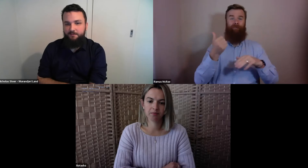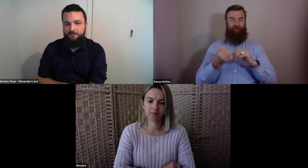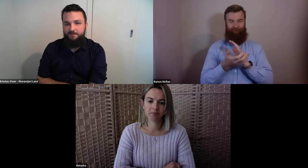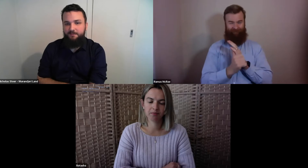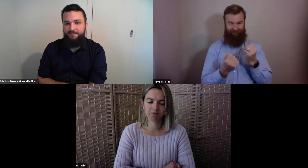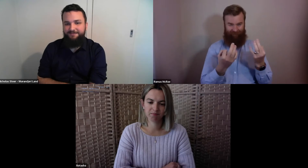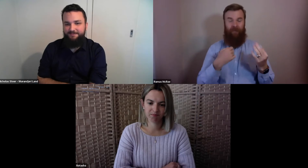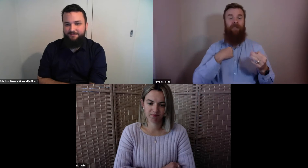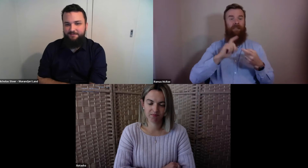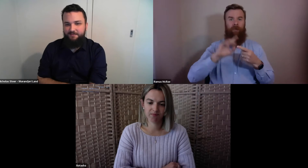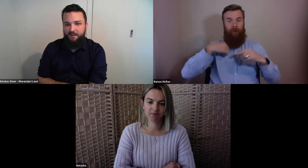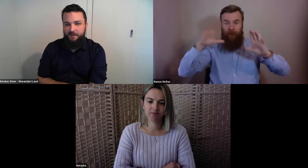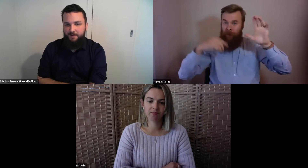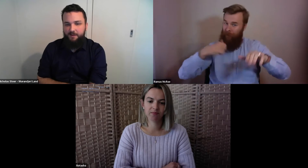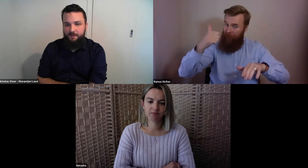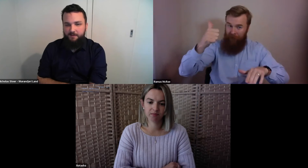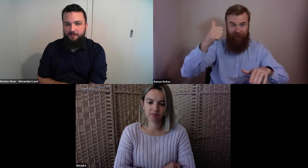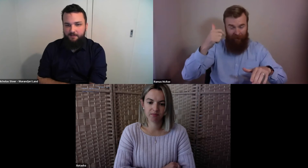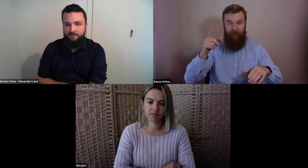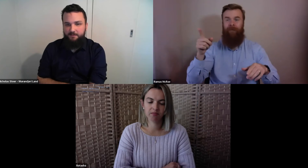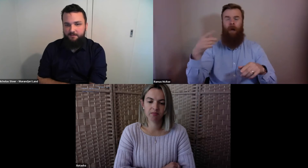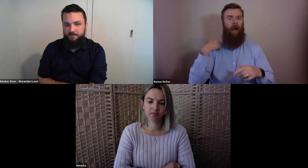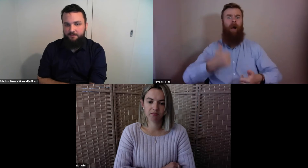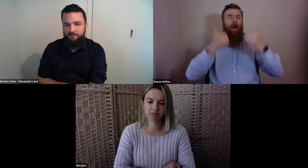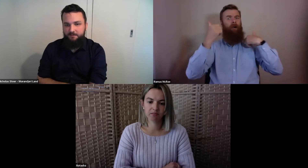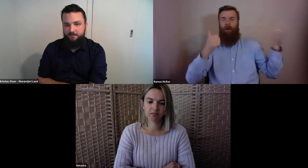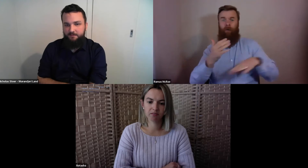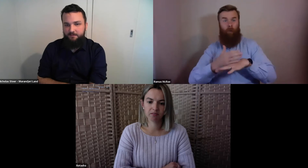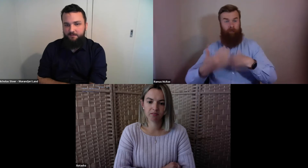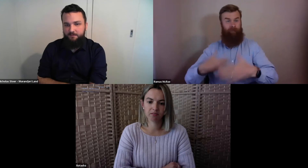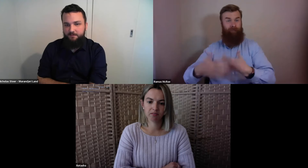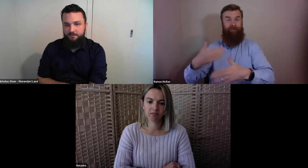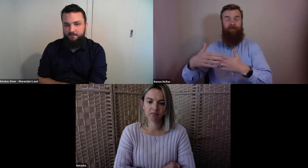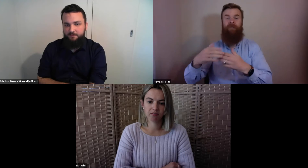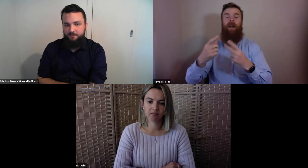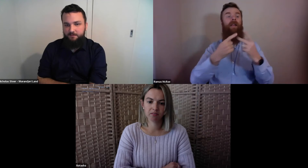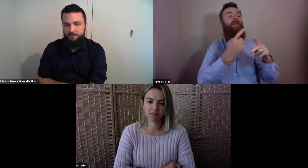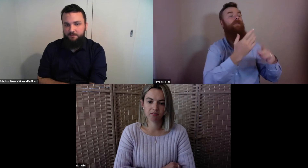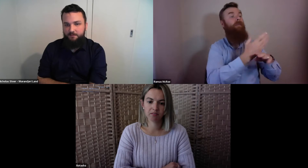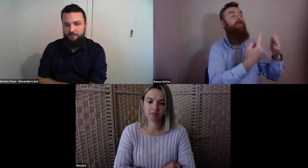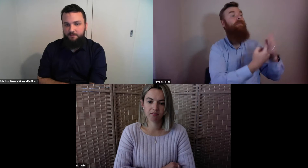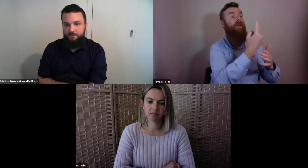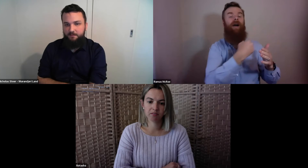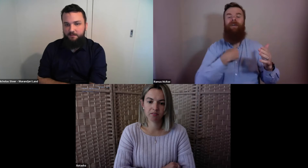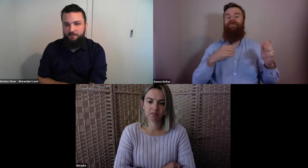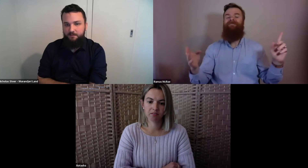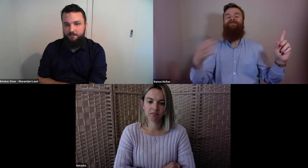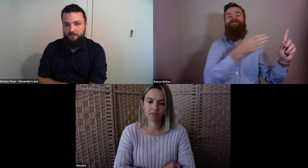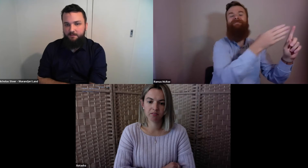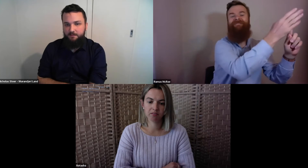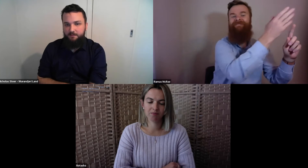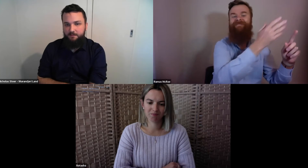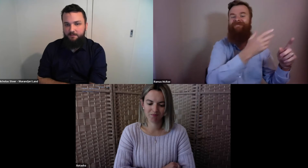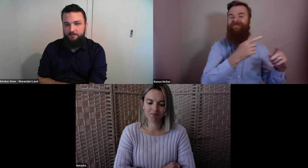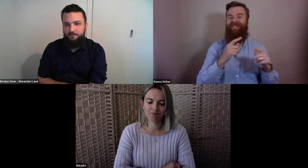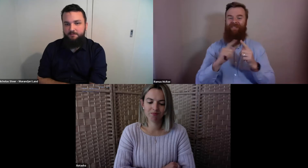I didn't have a resume. I didn't have any qualifications at all, but I was able to convince them that I could do the task that they